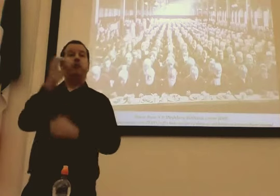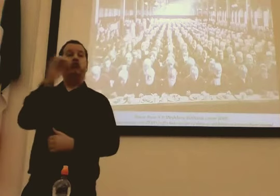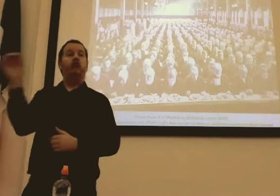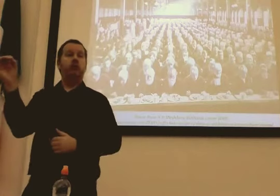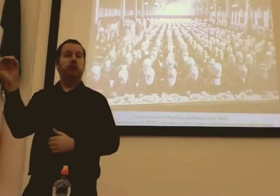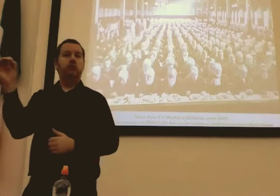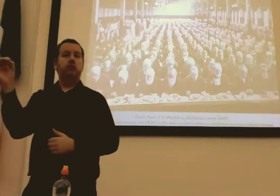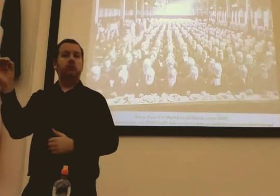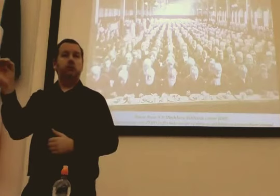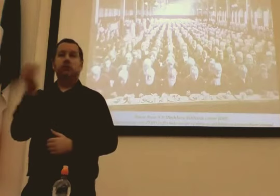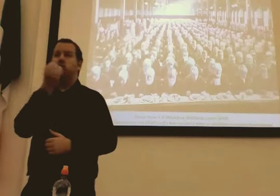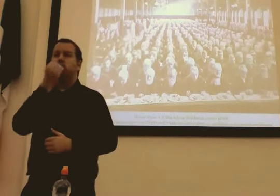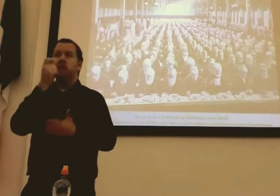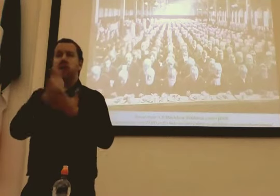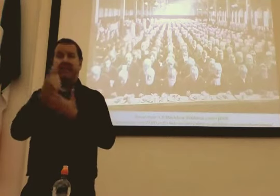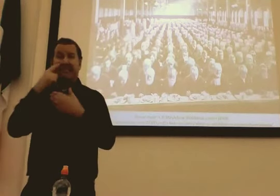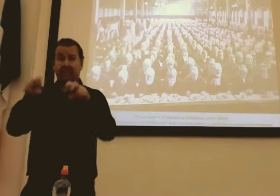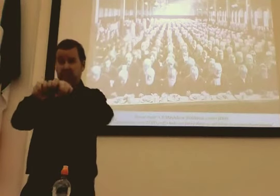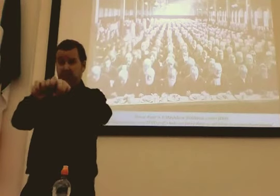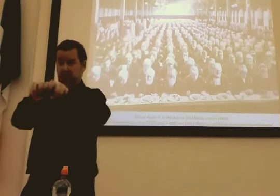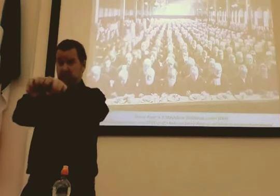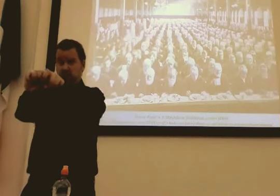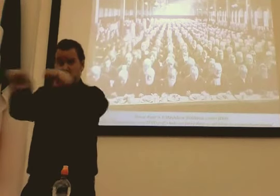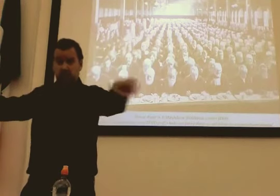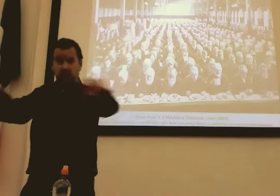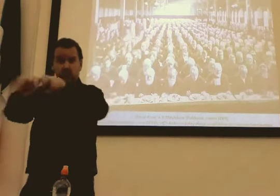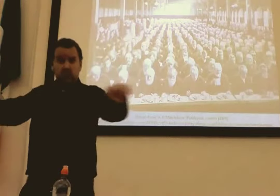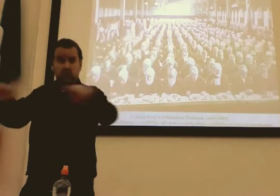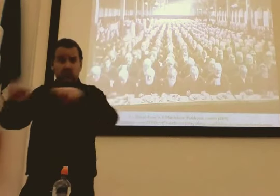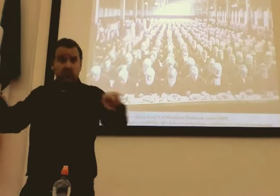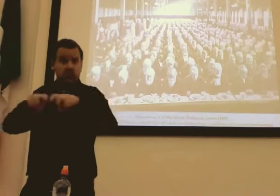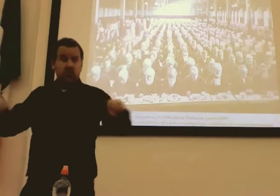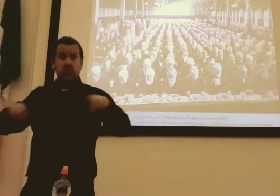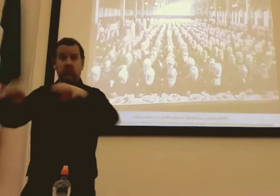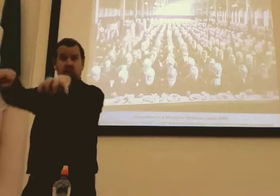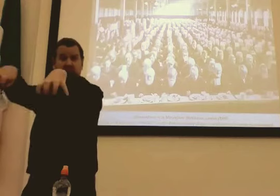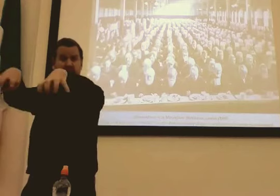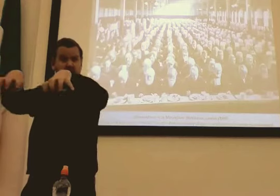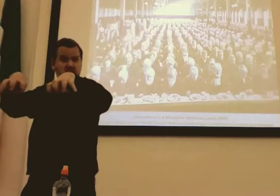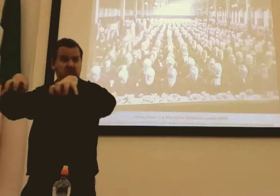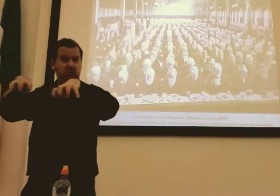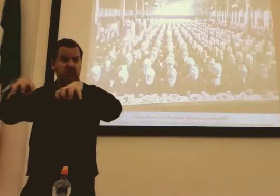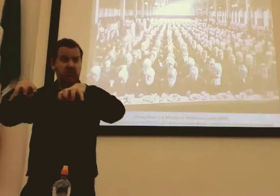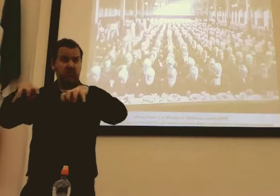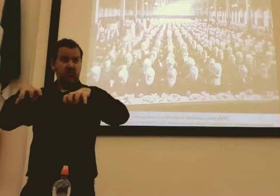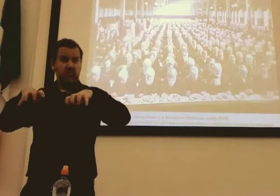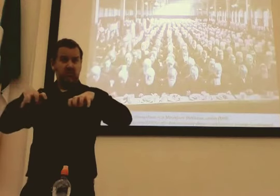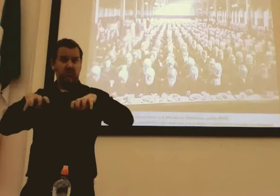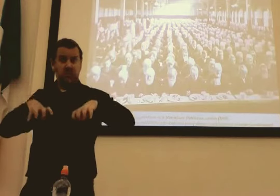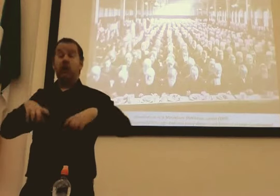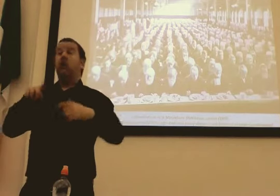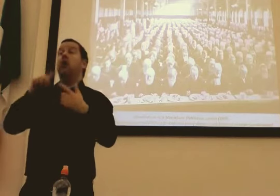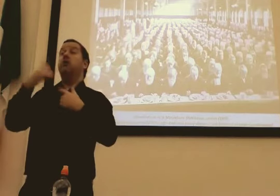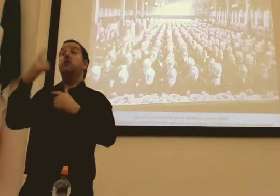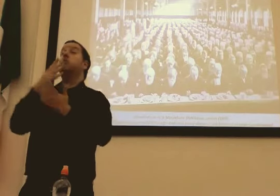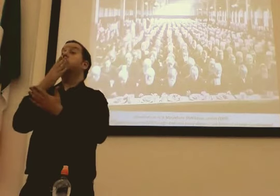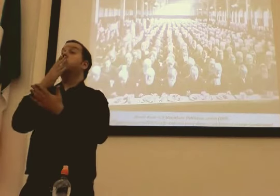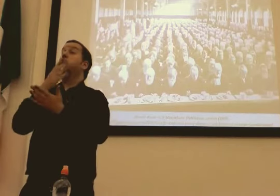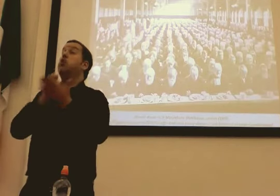It was roughly about 1900. So you can see how they're all like, this is at meal times, and they're all just sitting in rows,